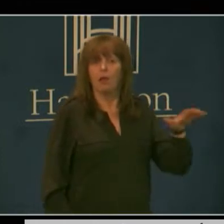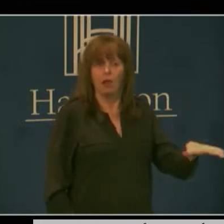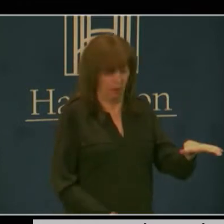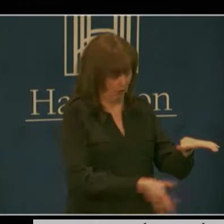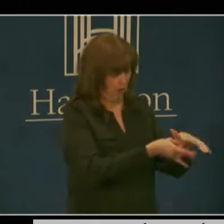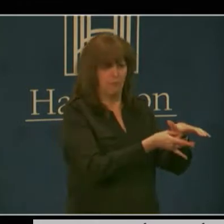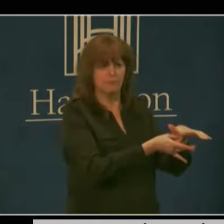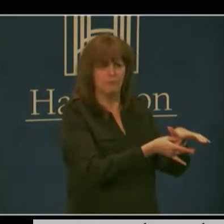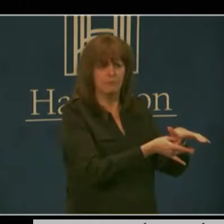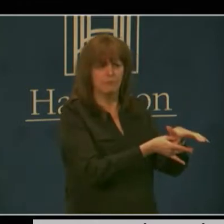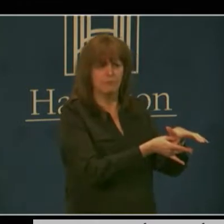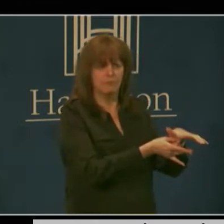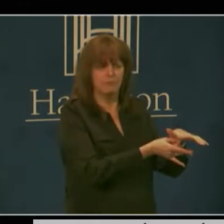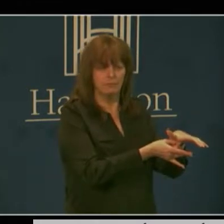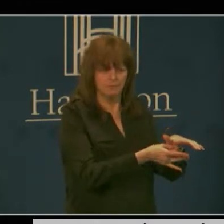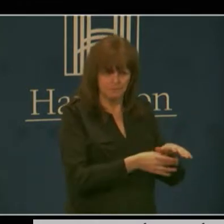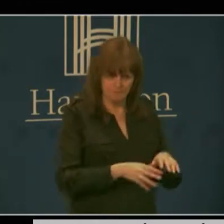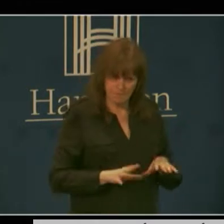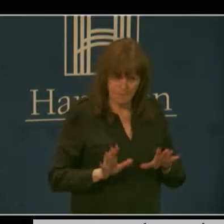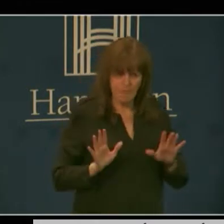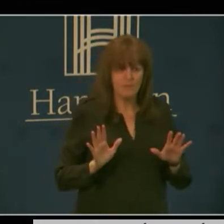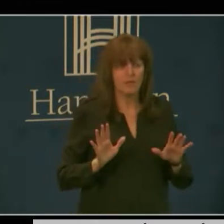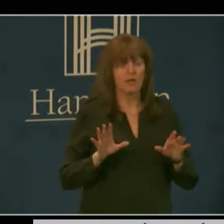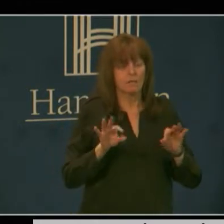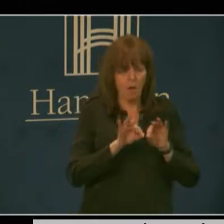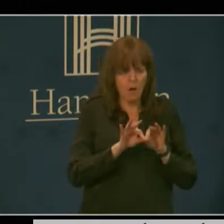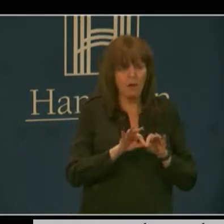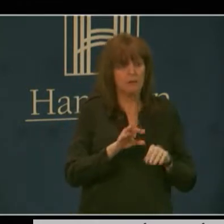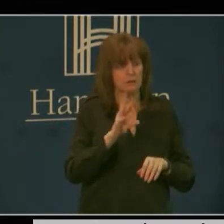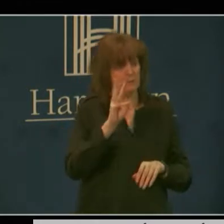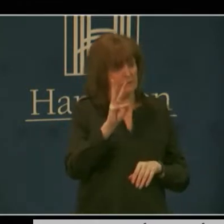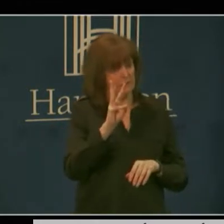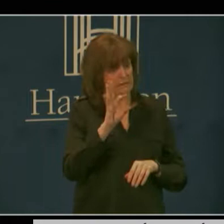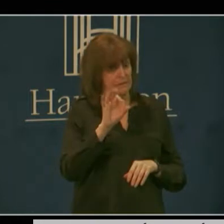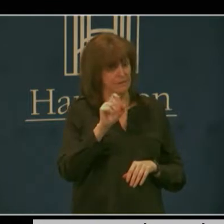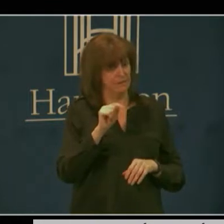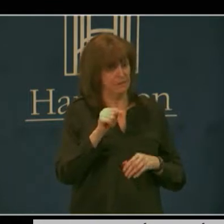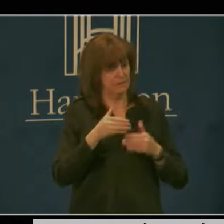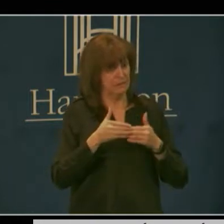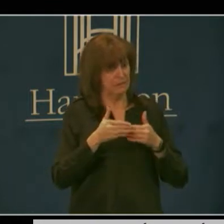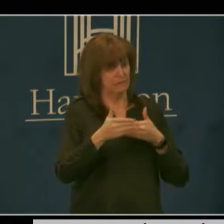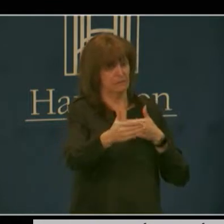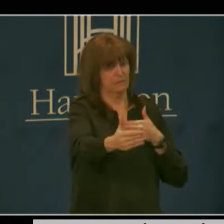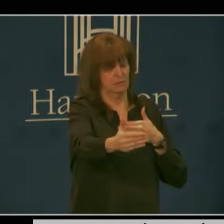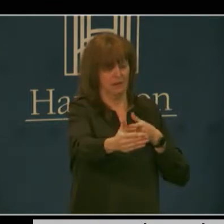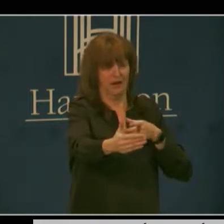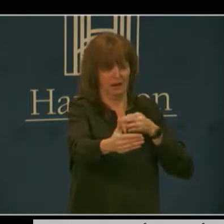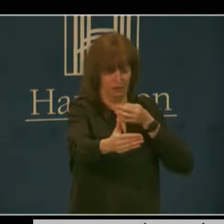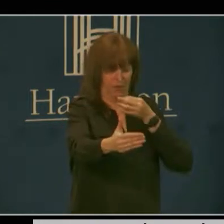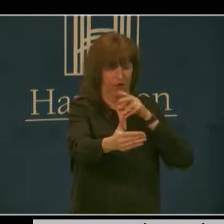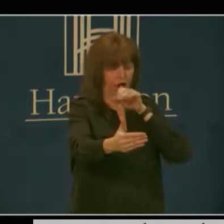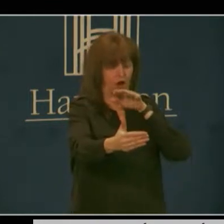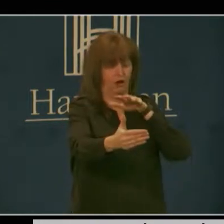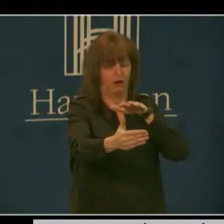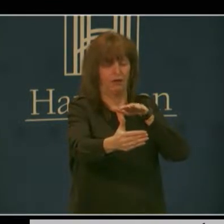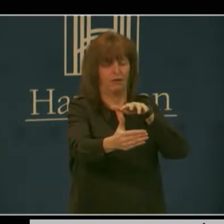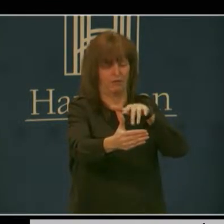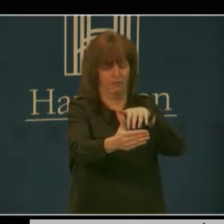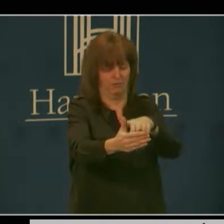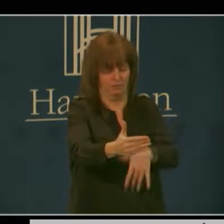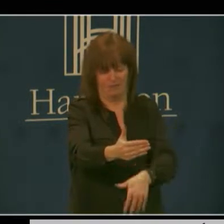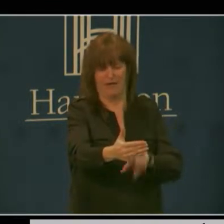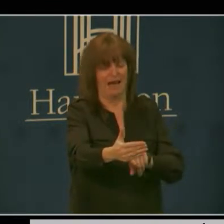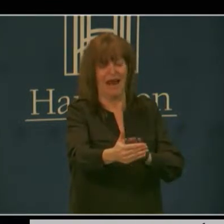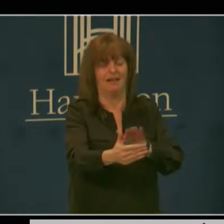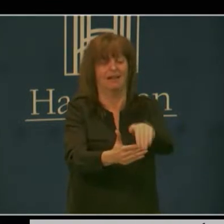6 feet. So you essentially are isolating yourself from anyone else being able to be infected by the virus